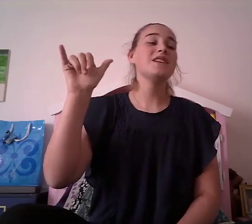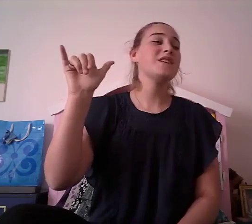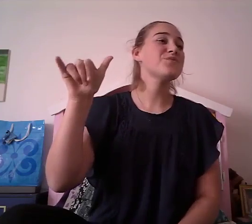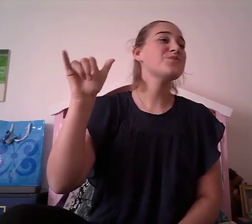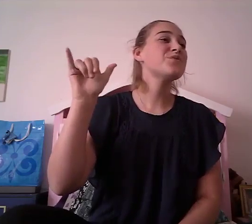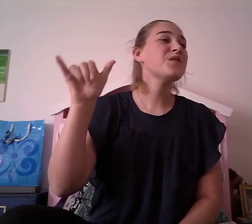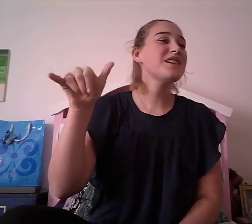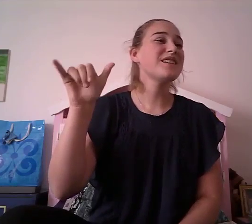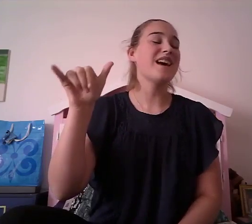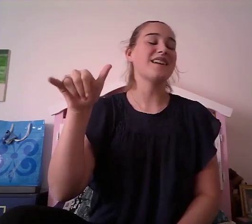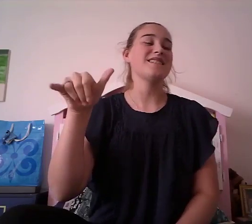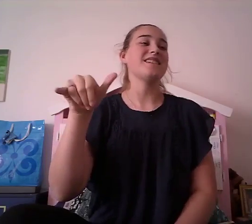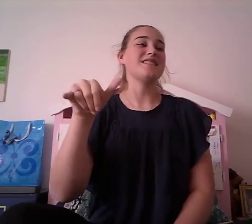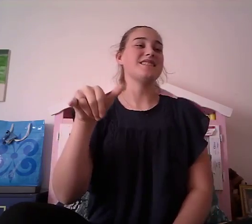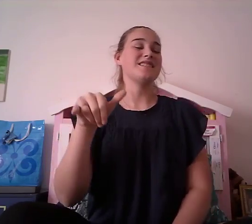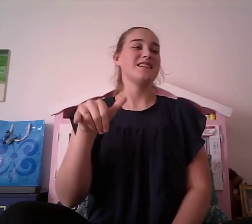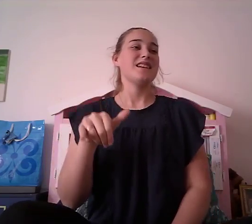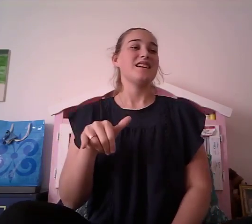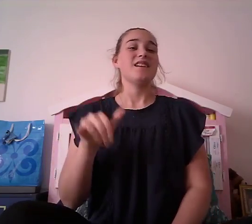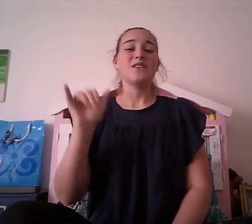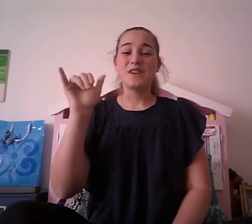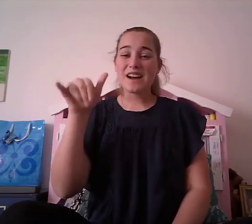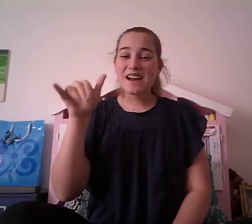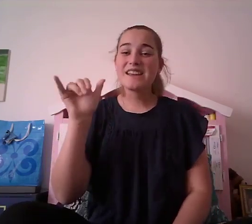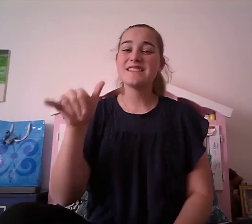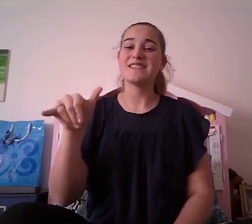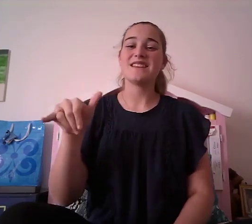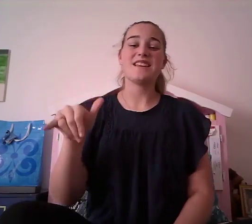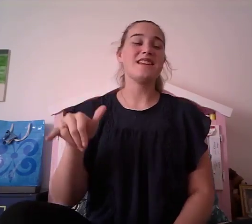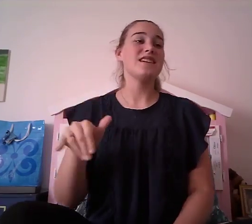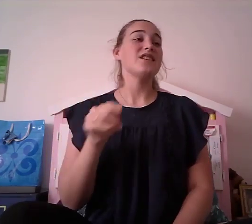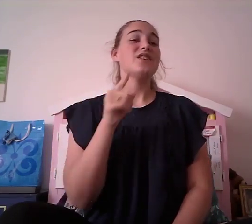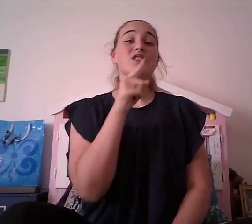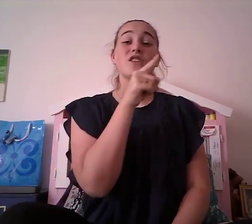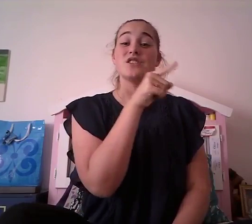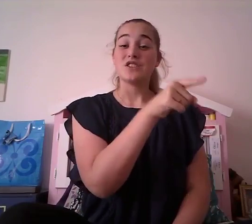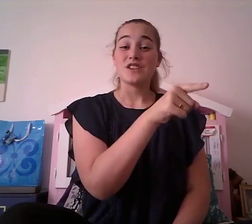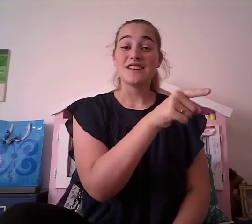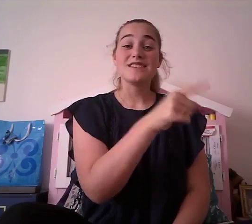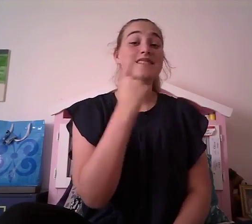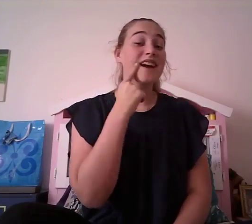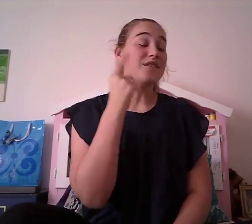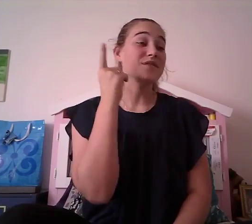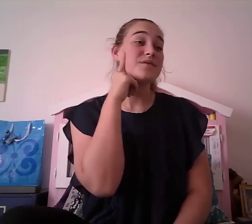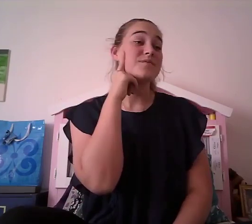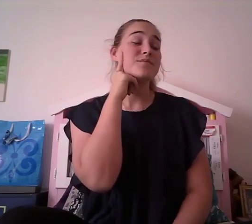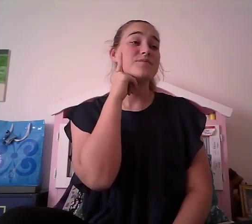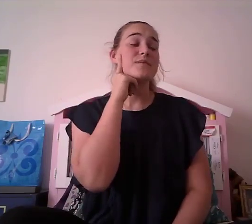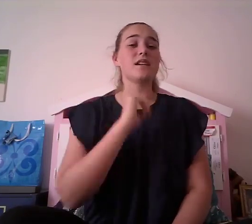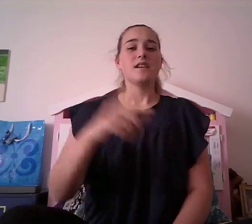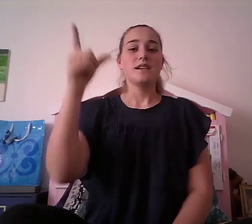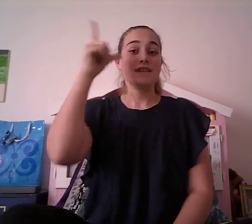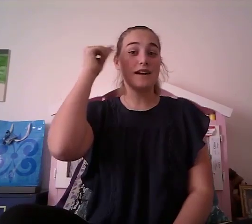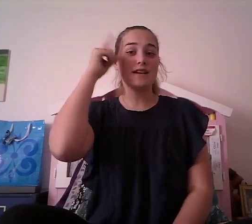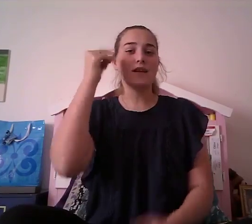then he realizes. I see. She's deaf. Gallaudet